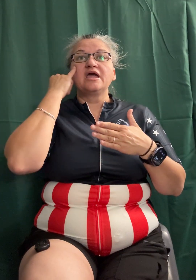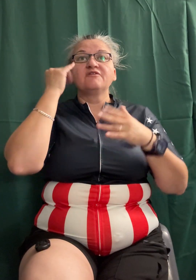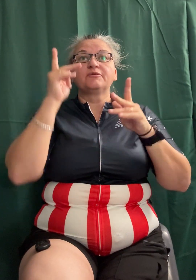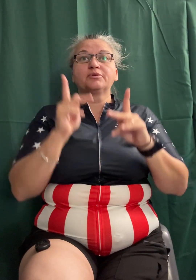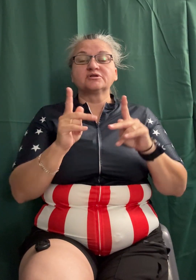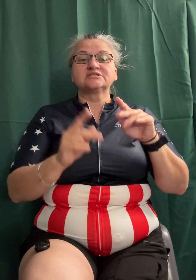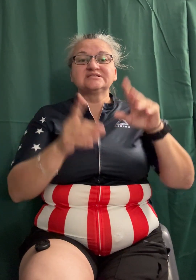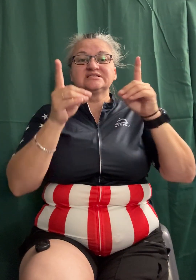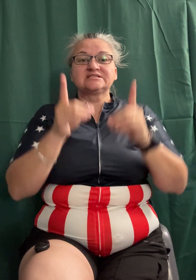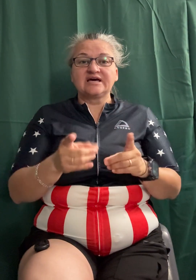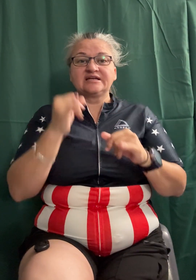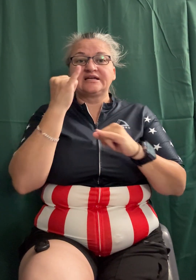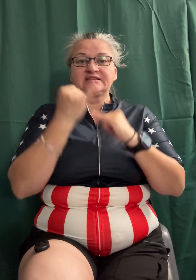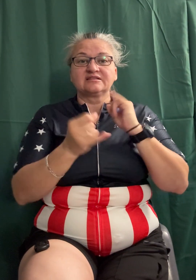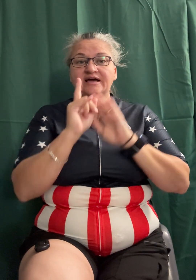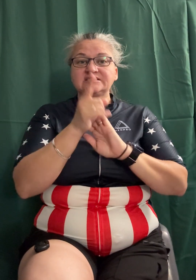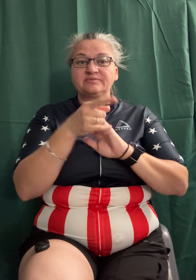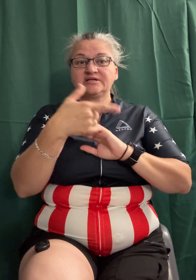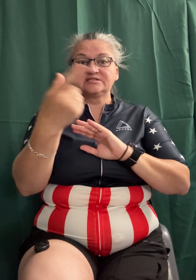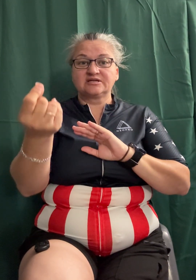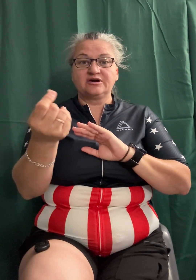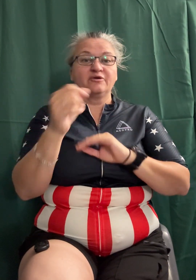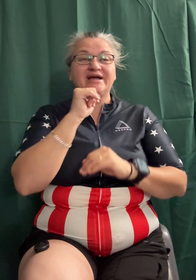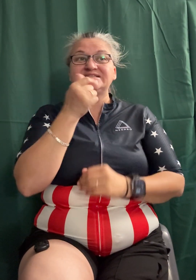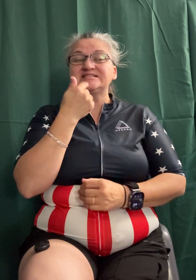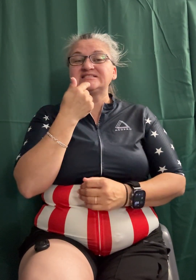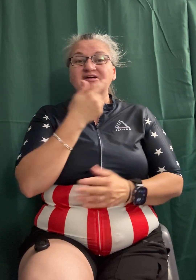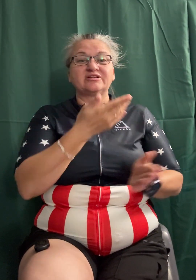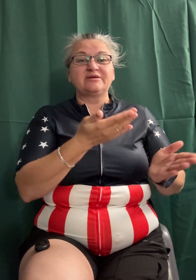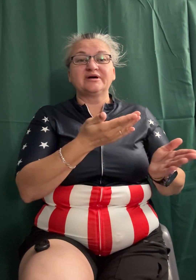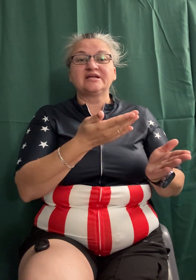If a person decided at the last minute to go and didn't tell anybody,